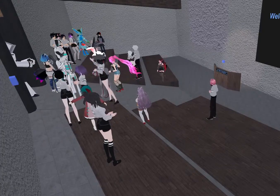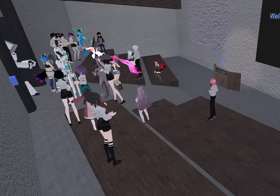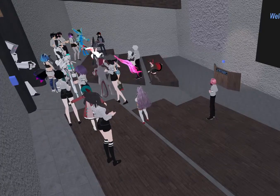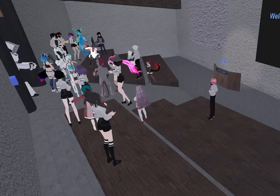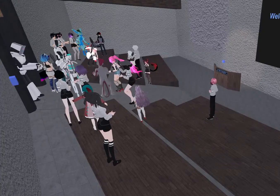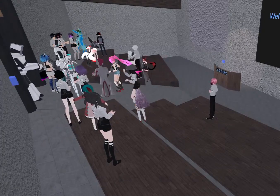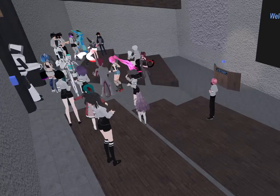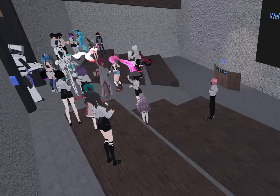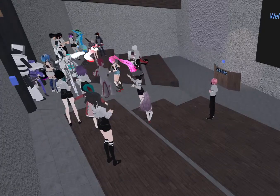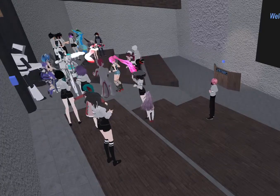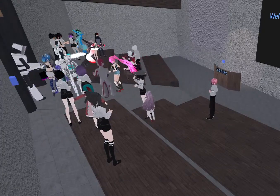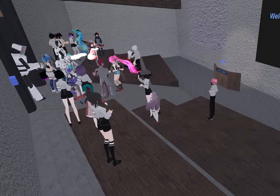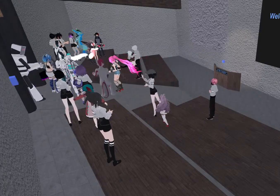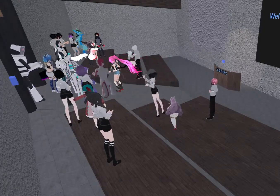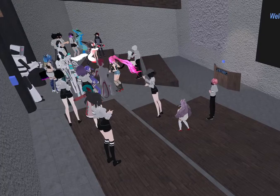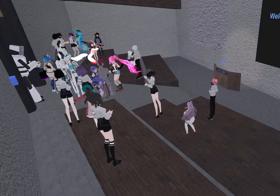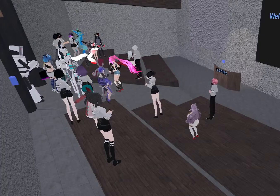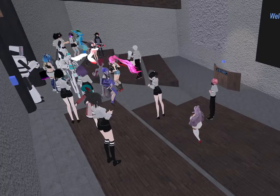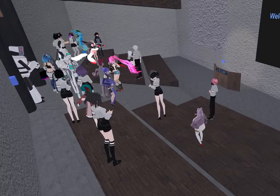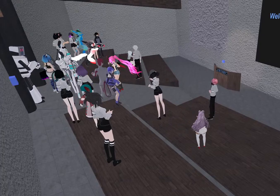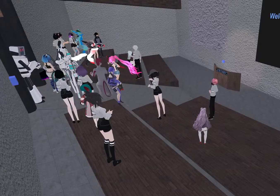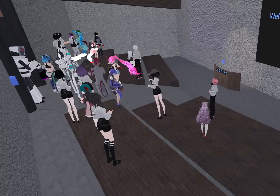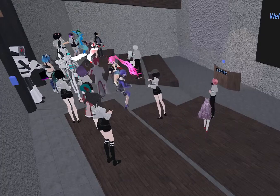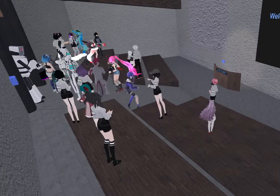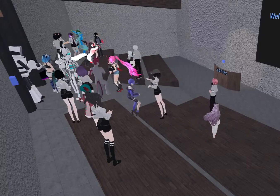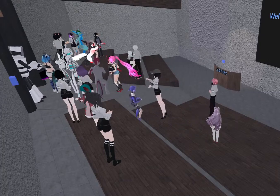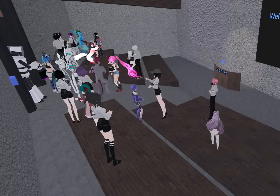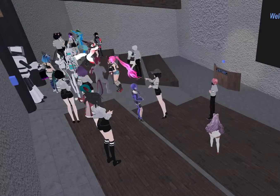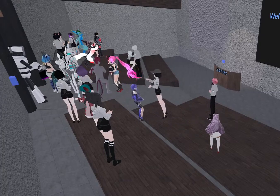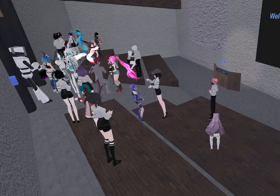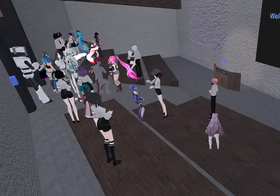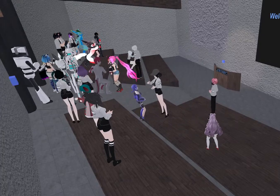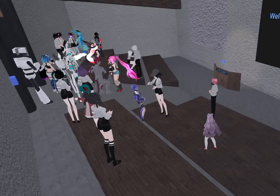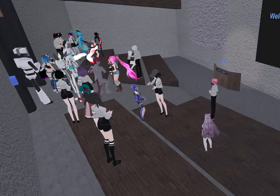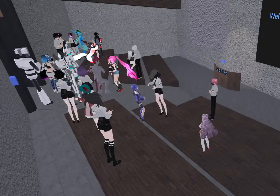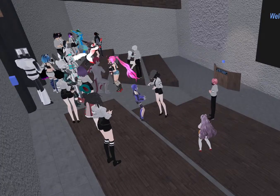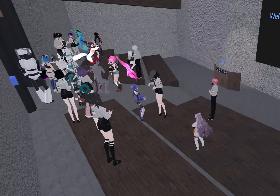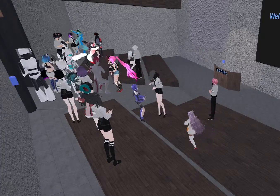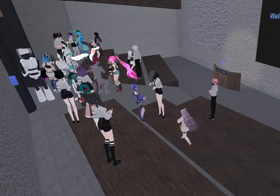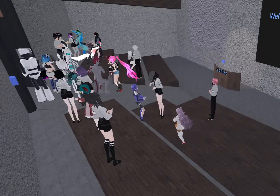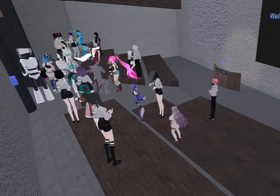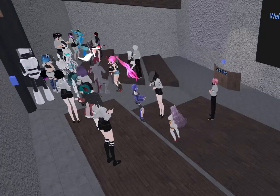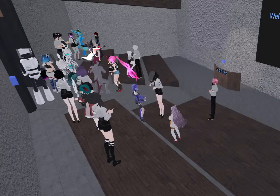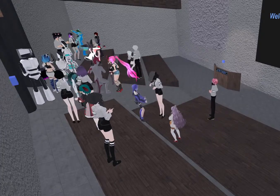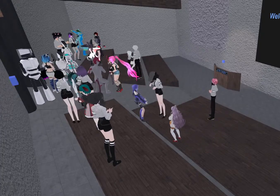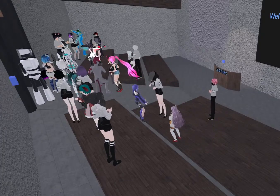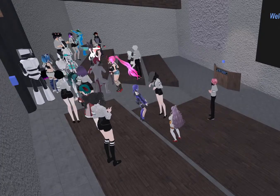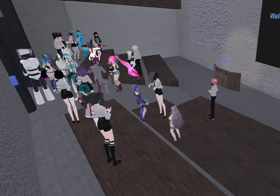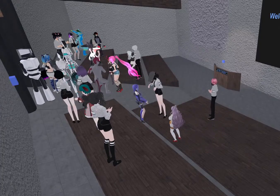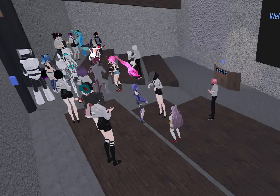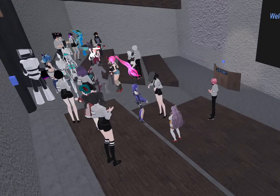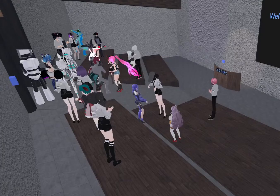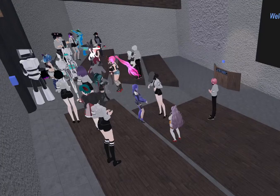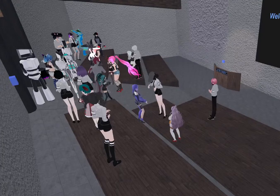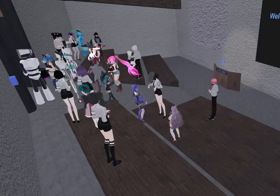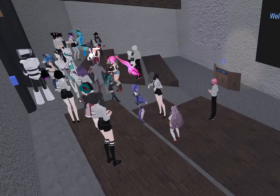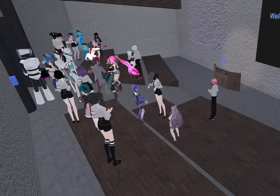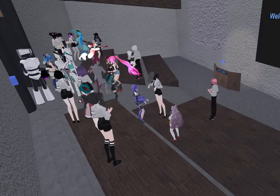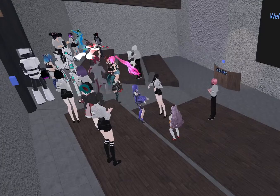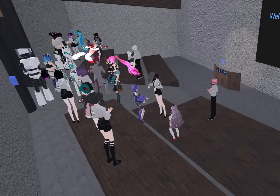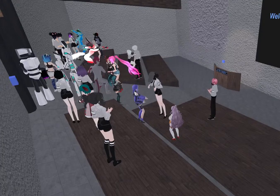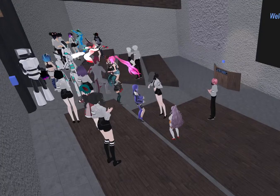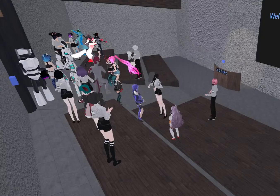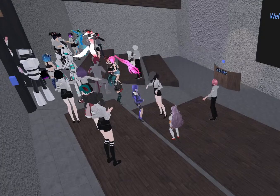guess. Yeah. I And tried to get as orange? many people as I could into my world that I created. There was